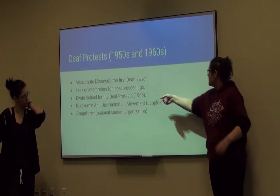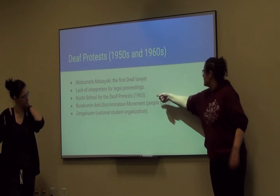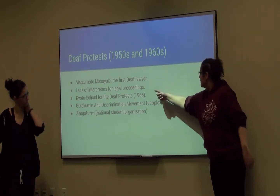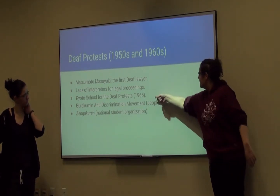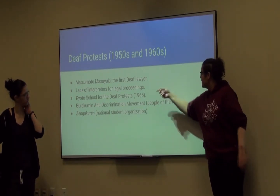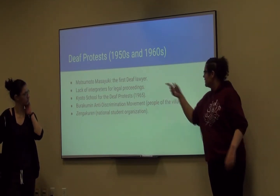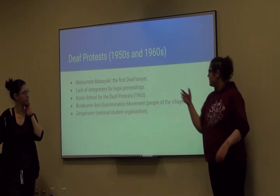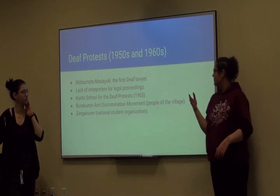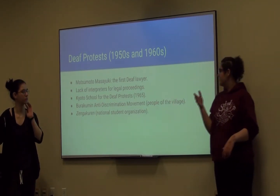depth.